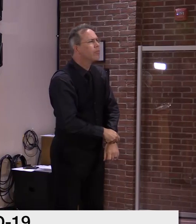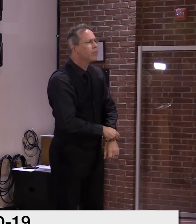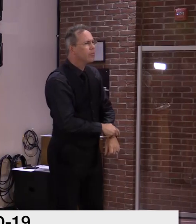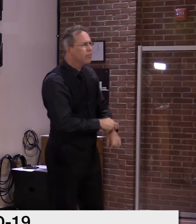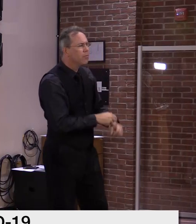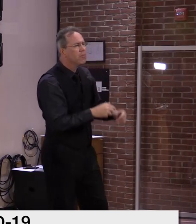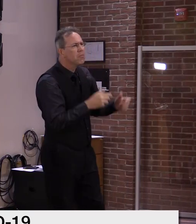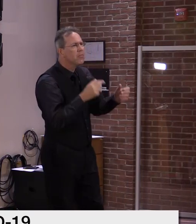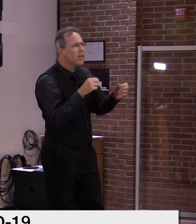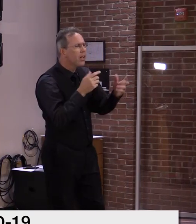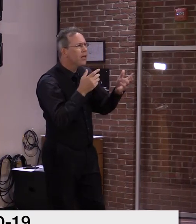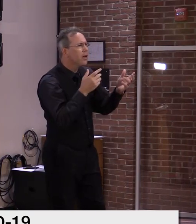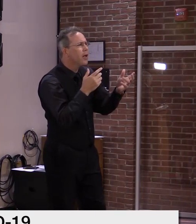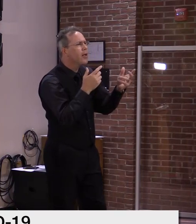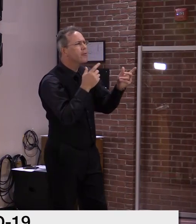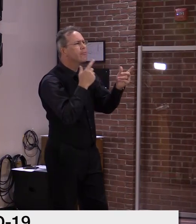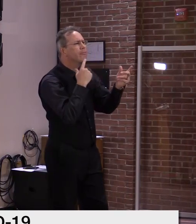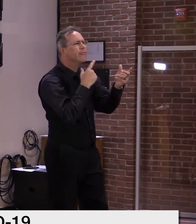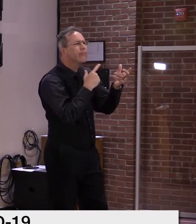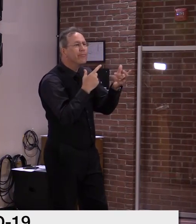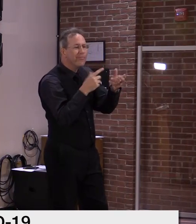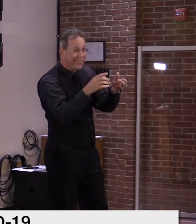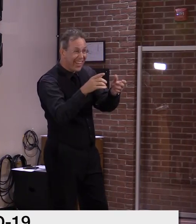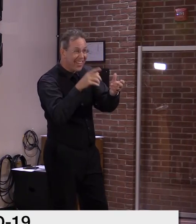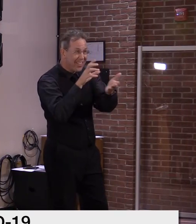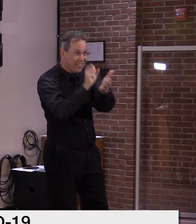to have a parent to sign off